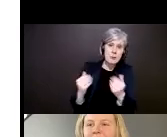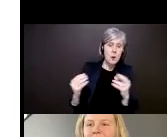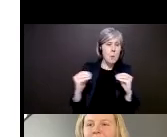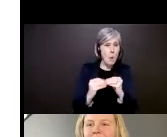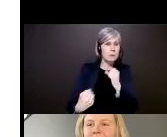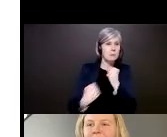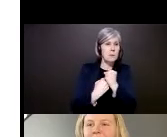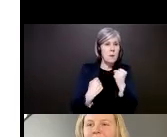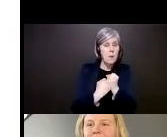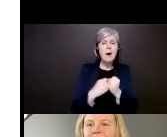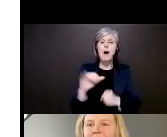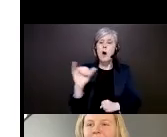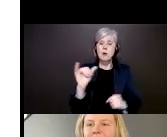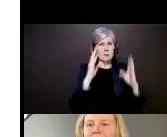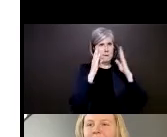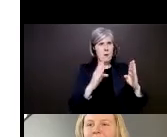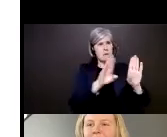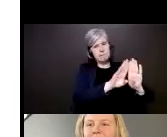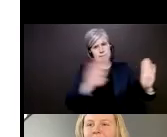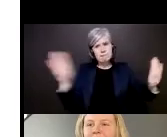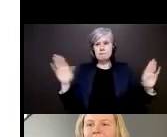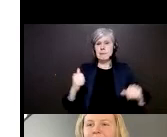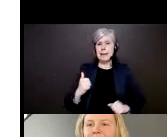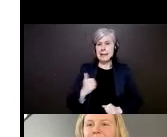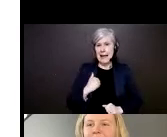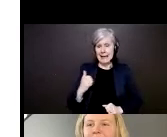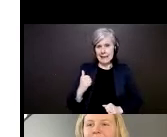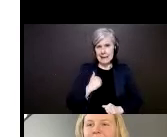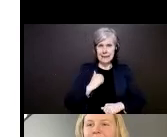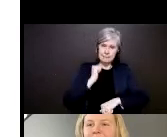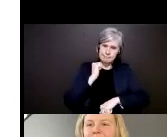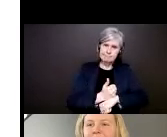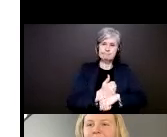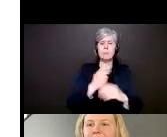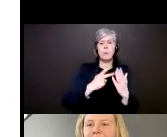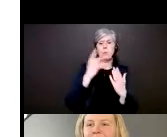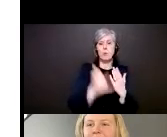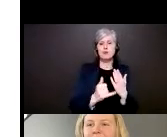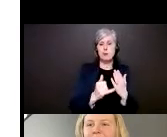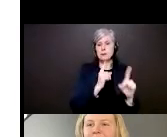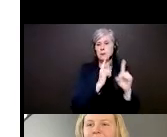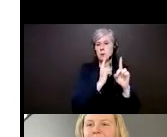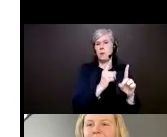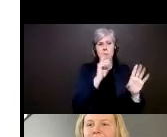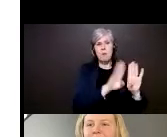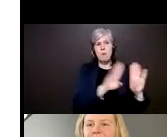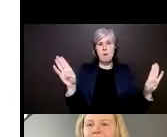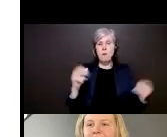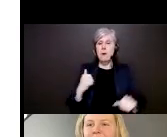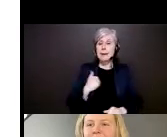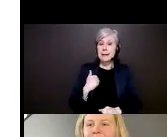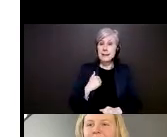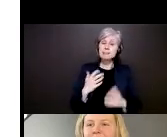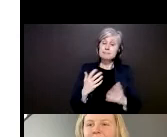pan-Canadian project. So I come back to the picture about the role for governments in